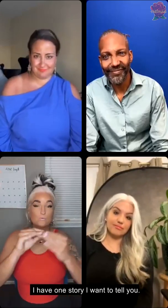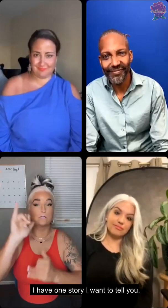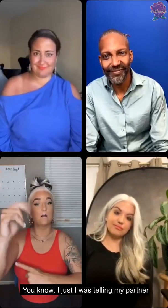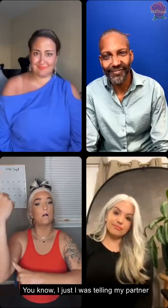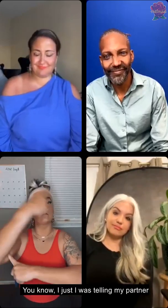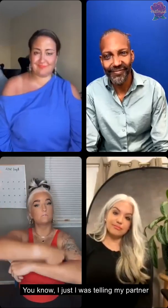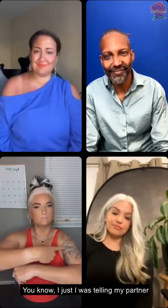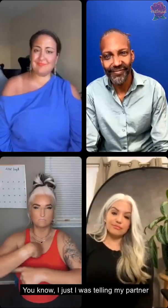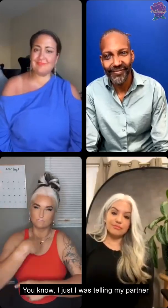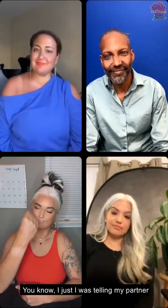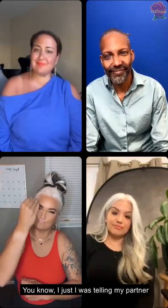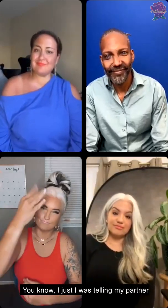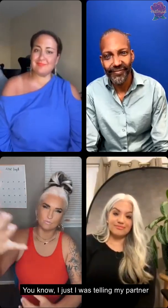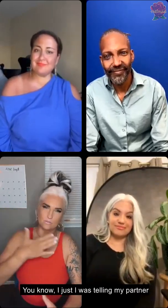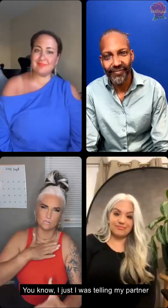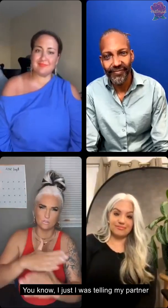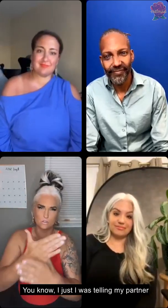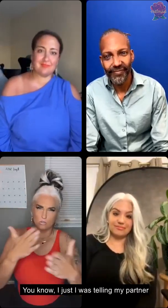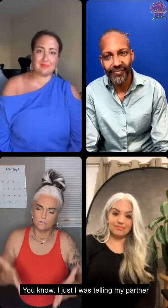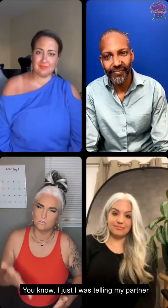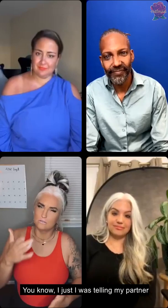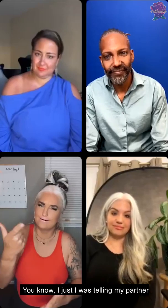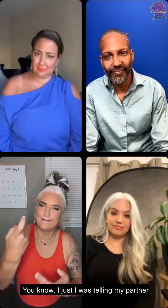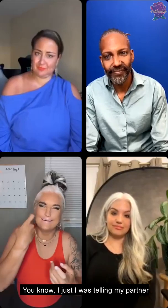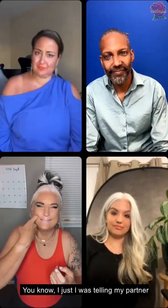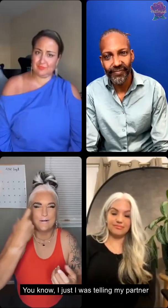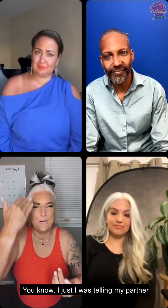I have one story I actually want to tell you.